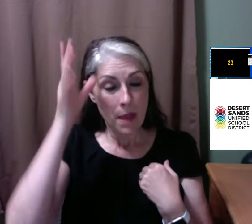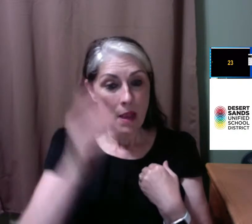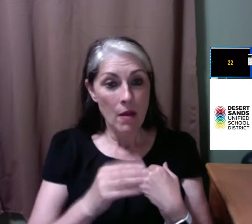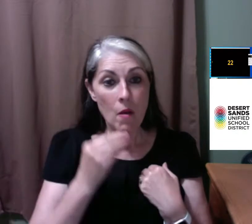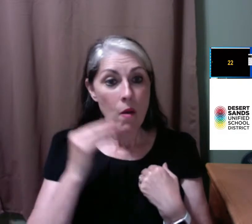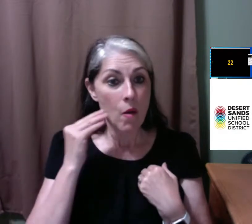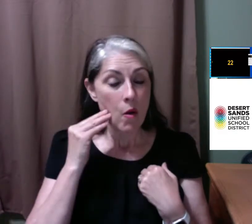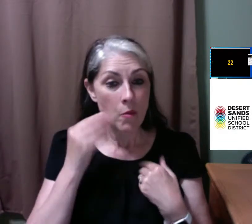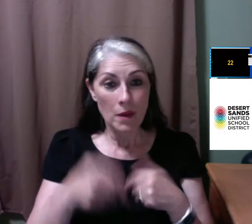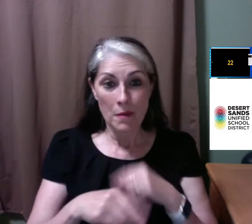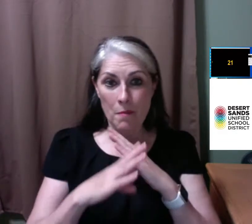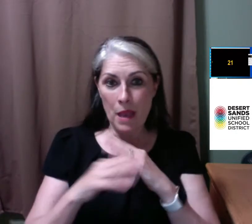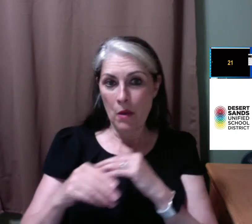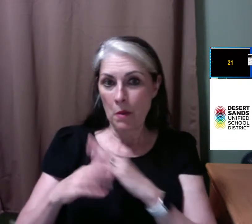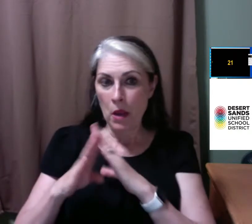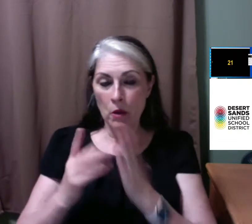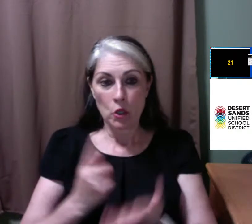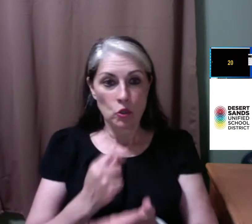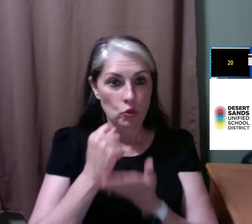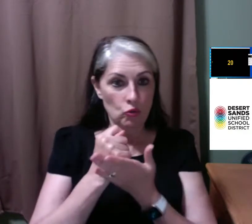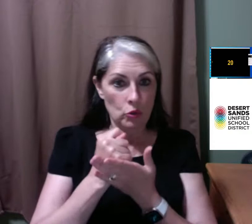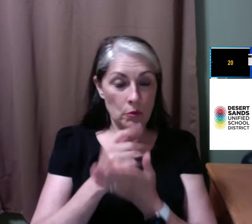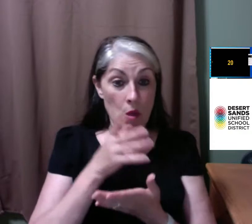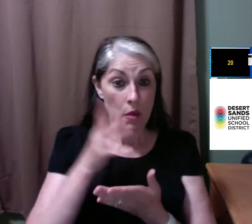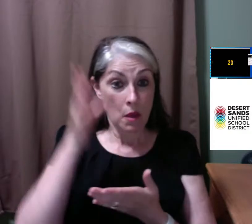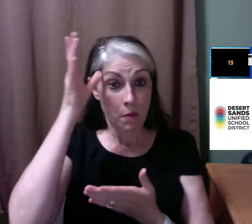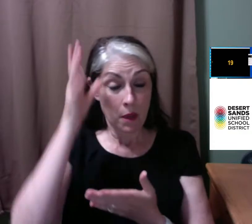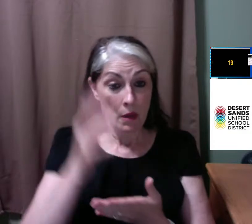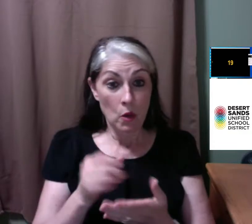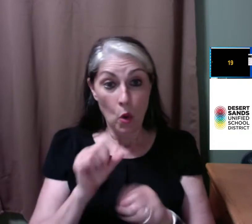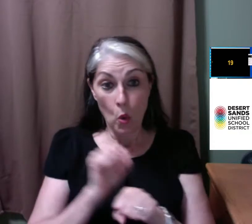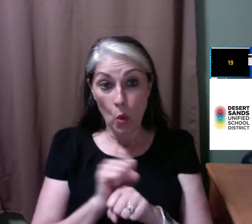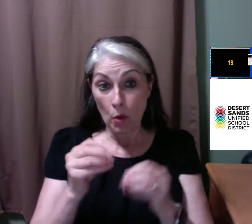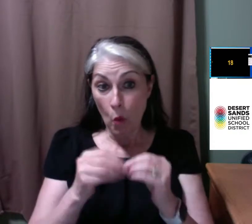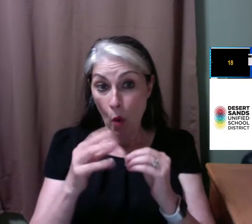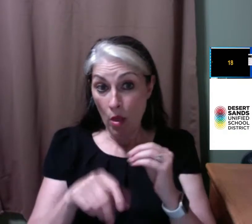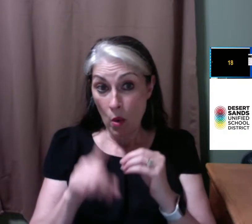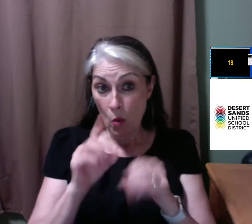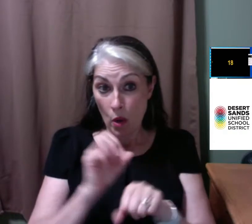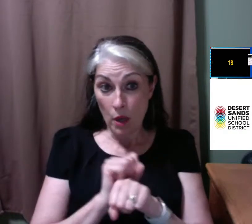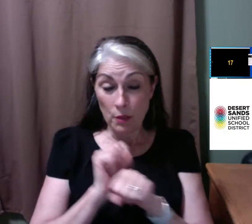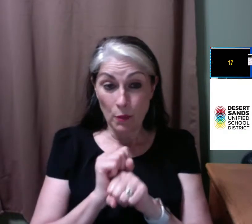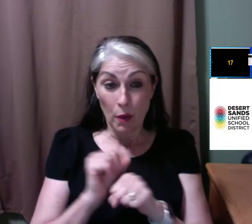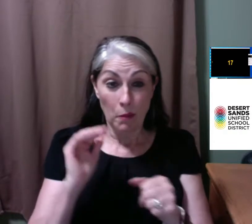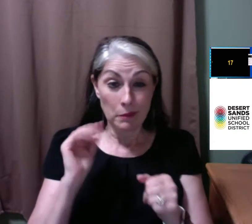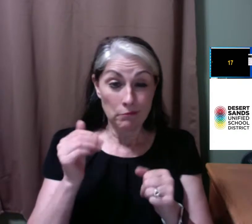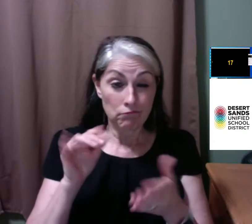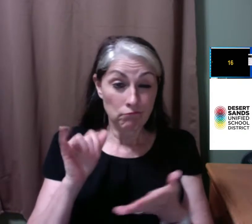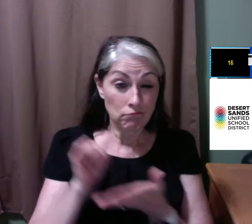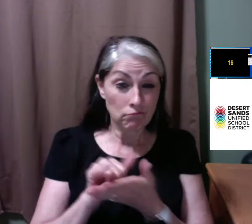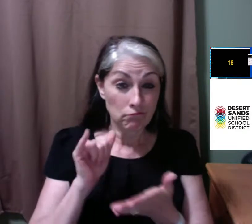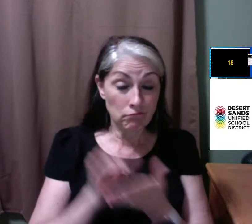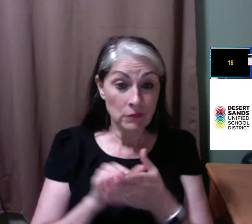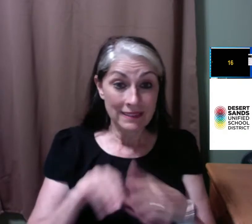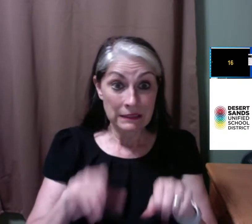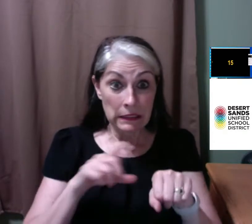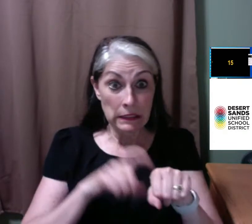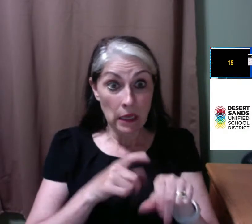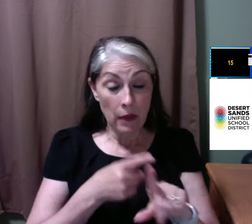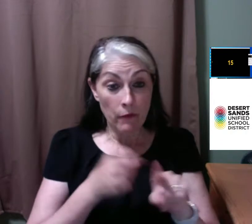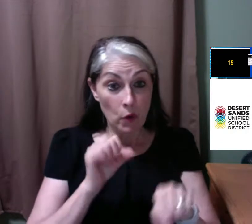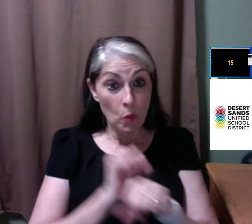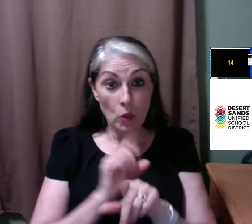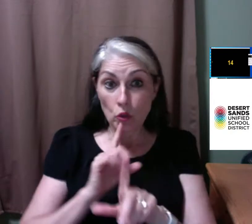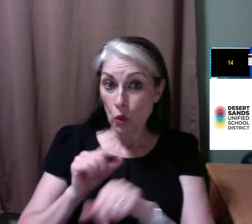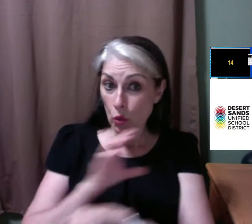creating barriers to their treatment. Their parents work multiple jobs and make it almost impossible for them to take time off of work to go